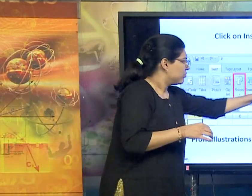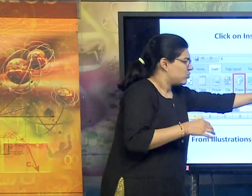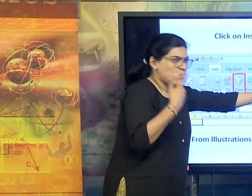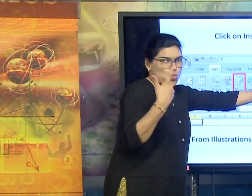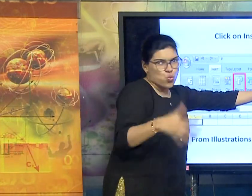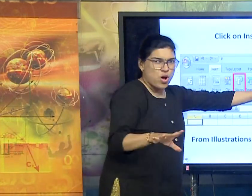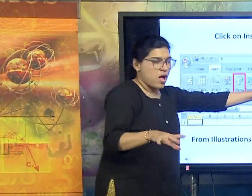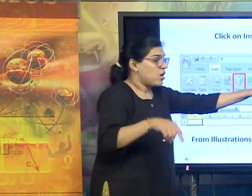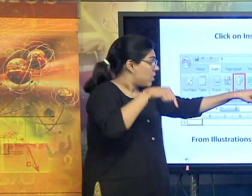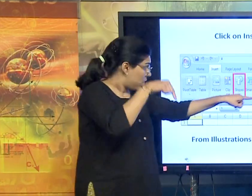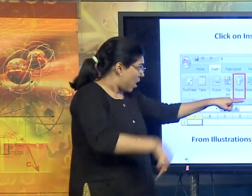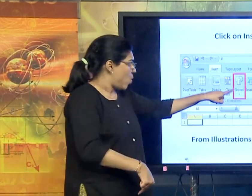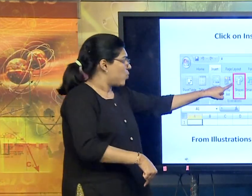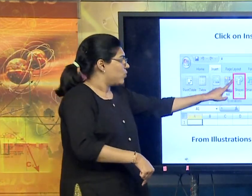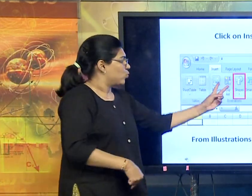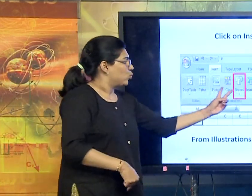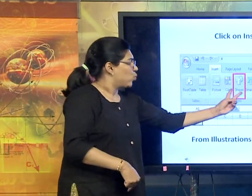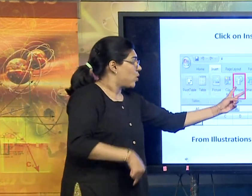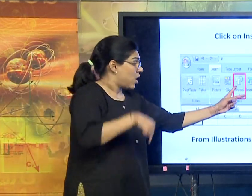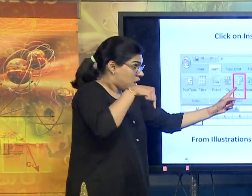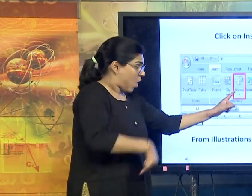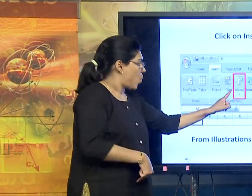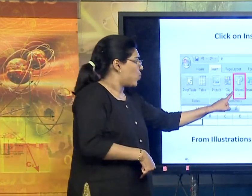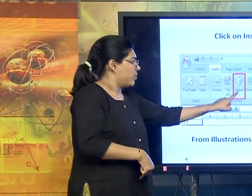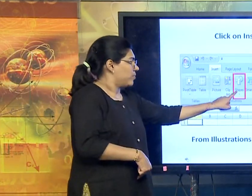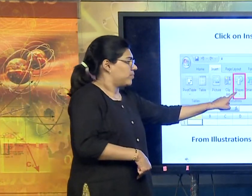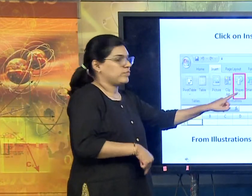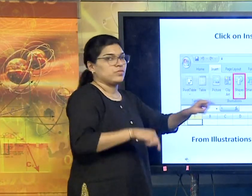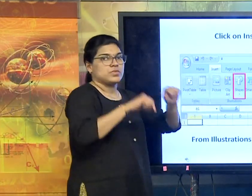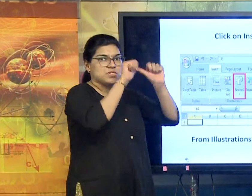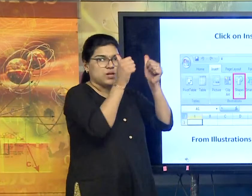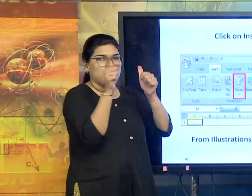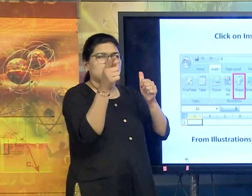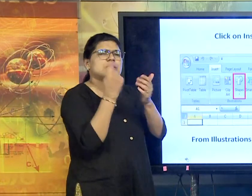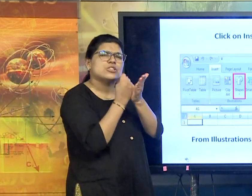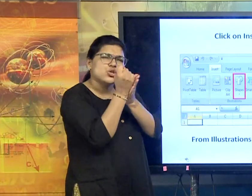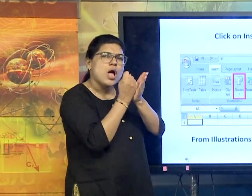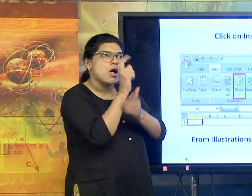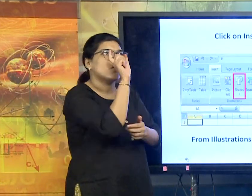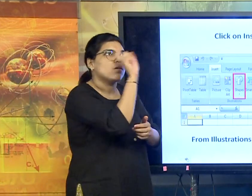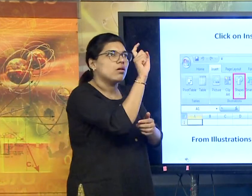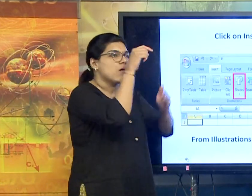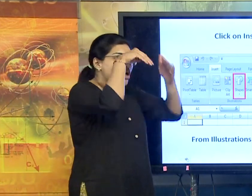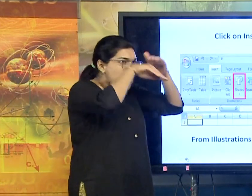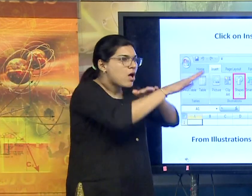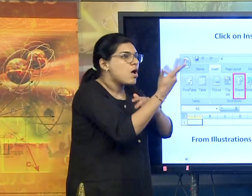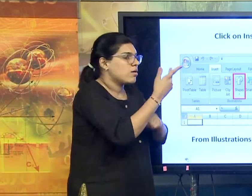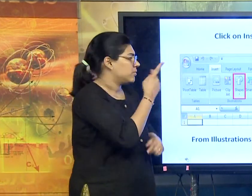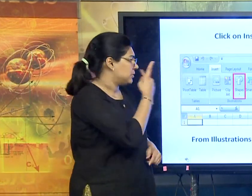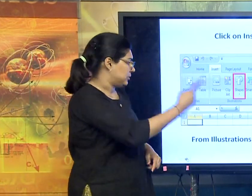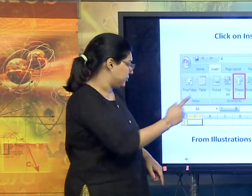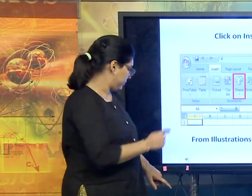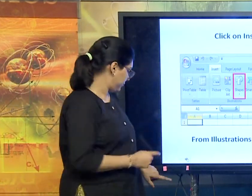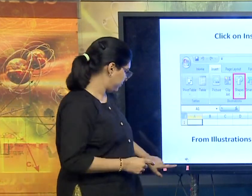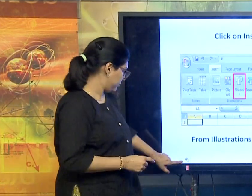up. This chart portion we have already covered. Now this is the shapes